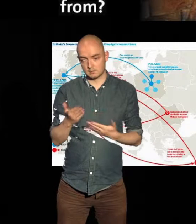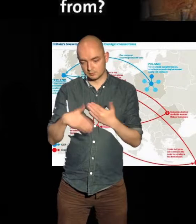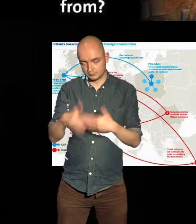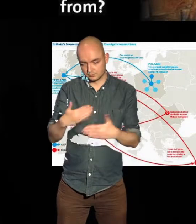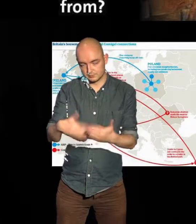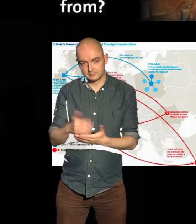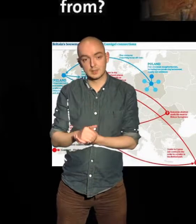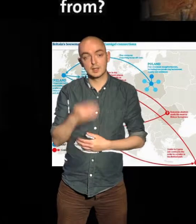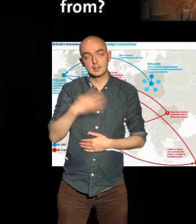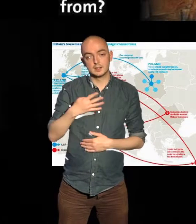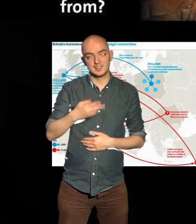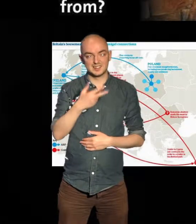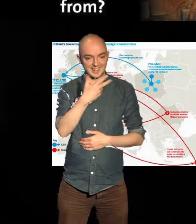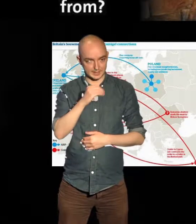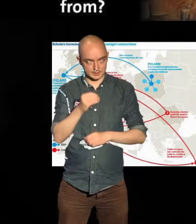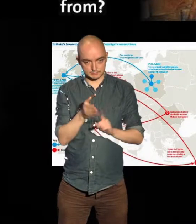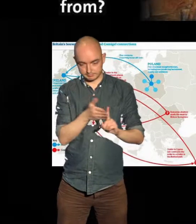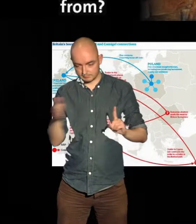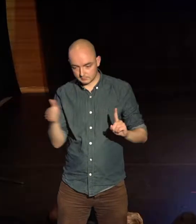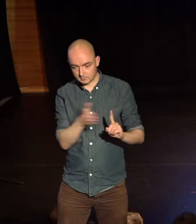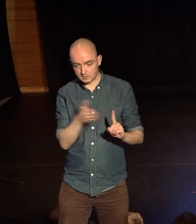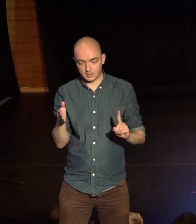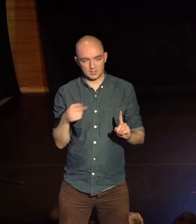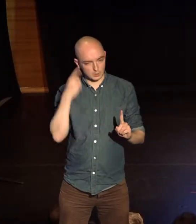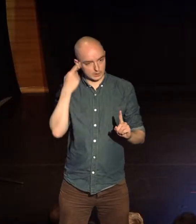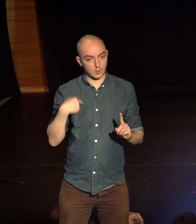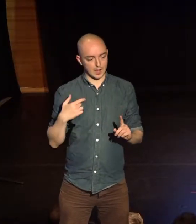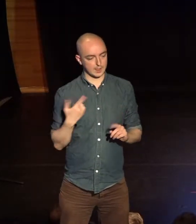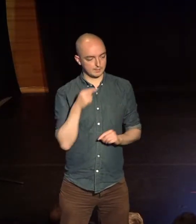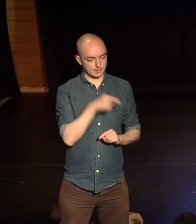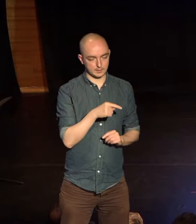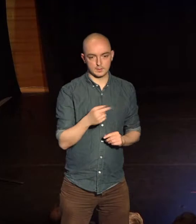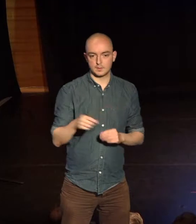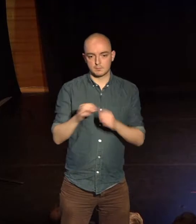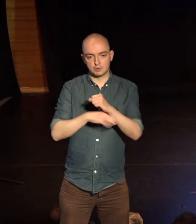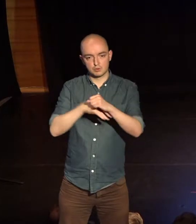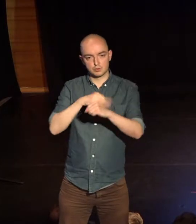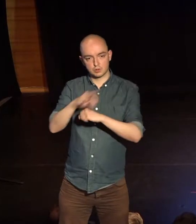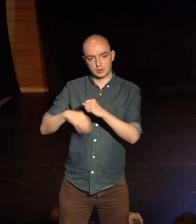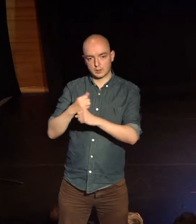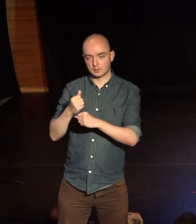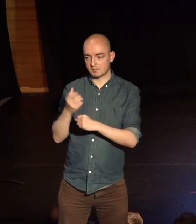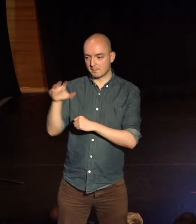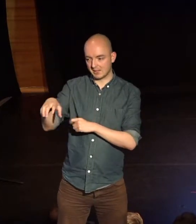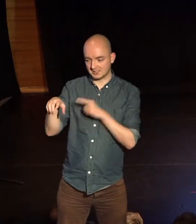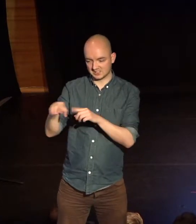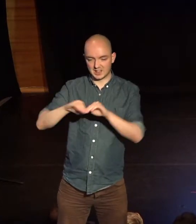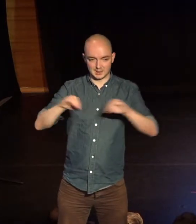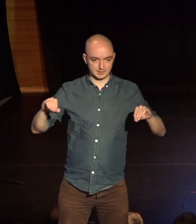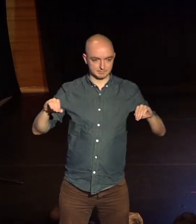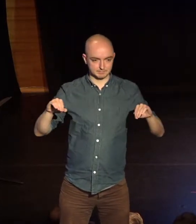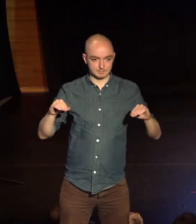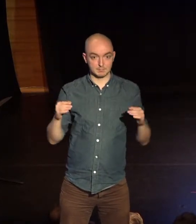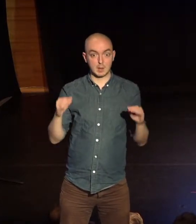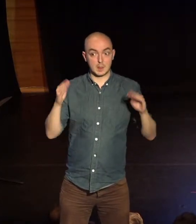1980s, the power plant was somewhere over there and we were living over here. Now I would say we're in the power plant. And one